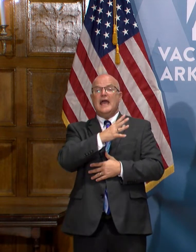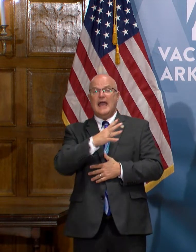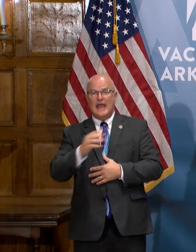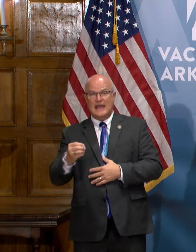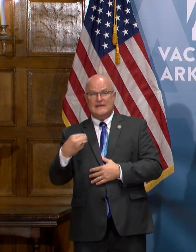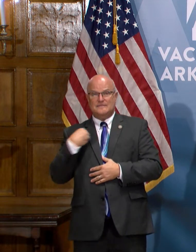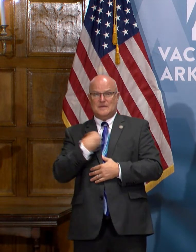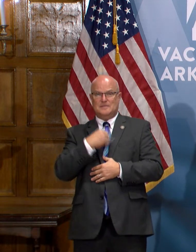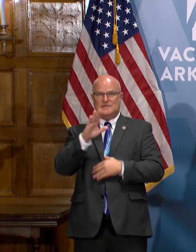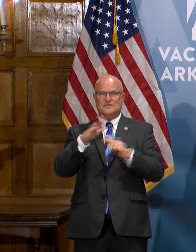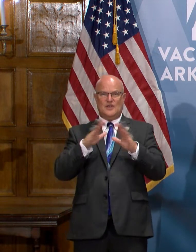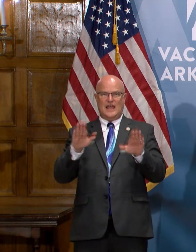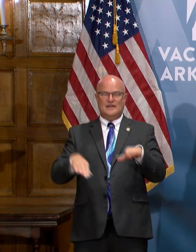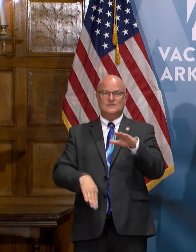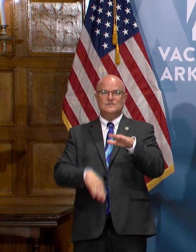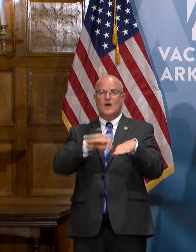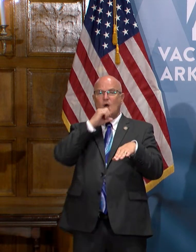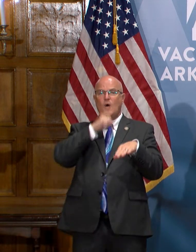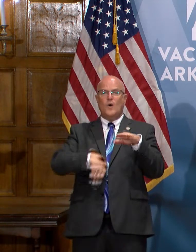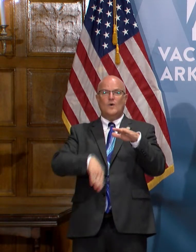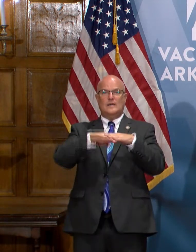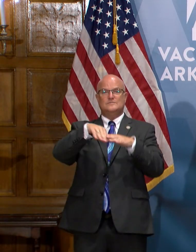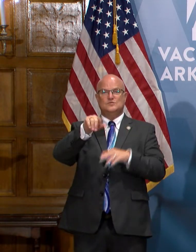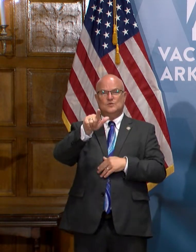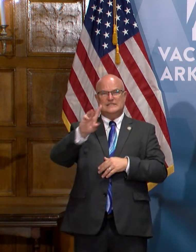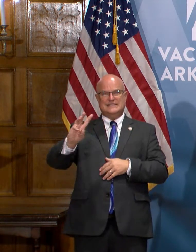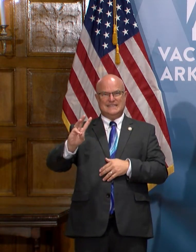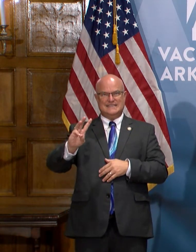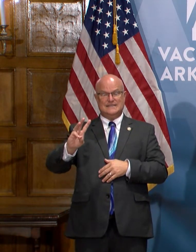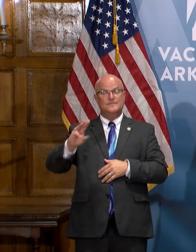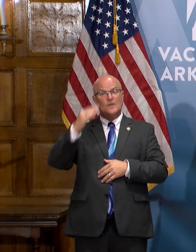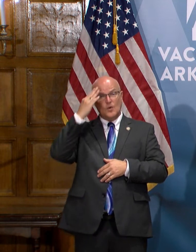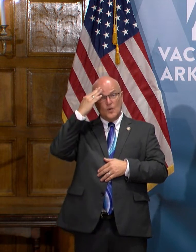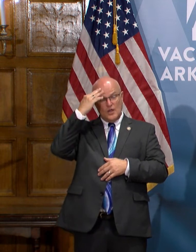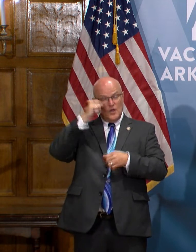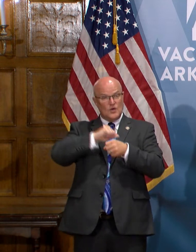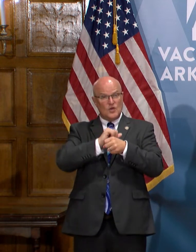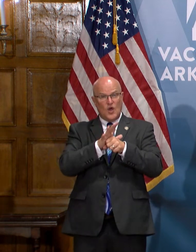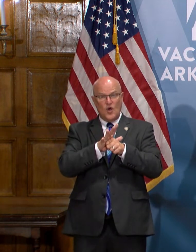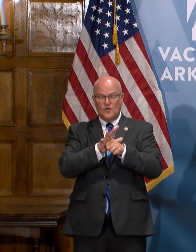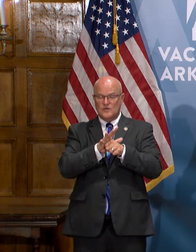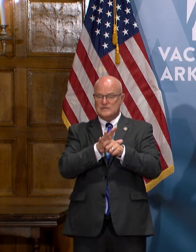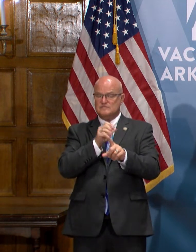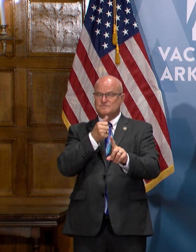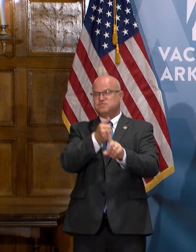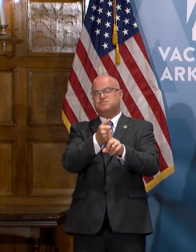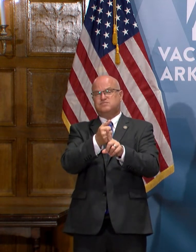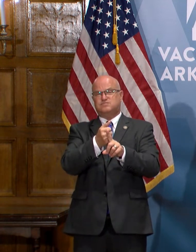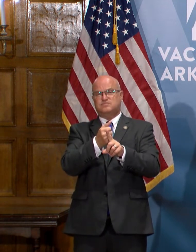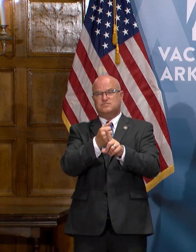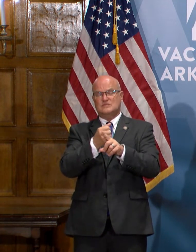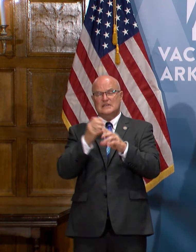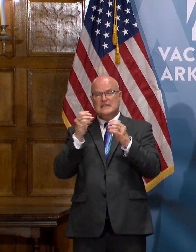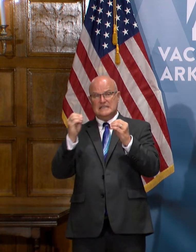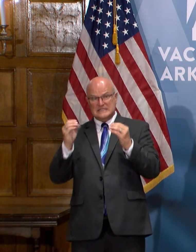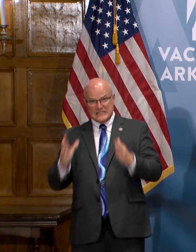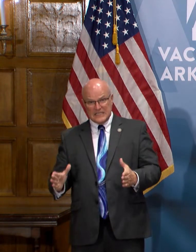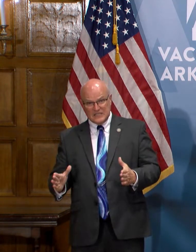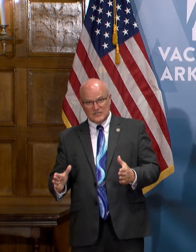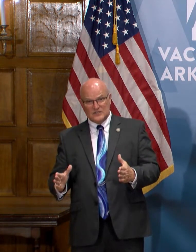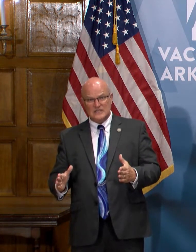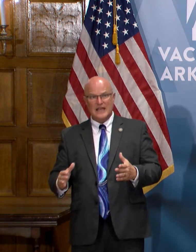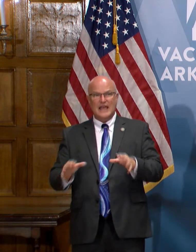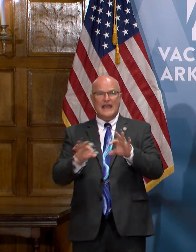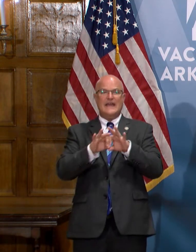members of your household up to the age of 26. We know that COVID has taken a toll not just on our educators, but also on